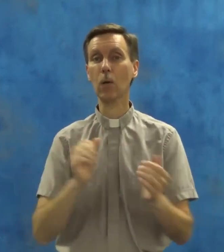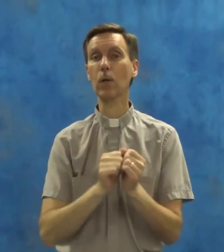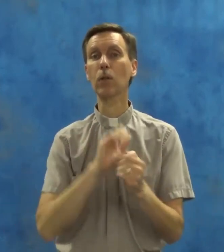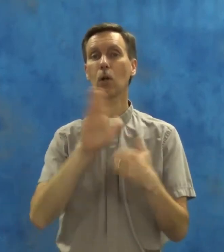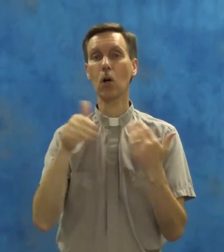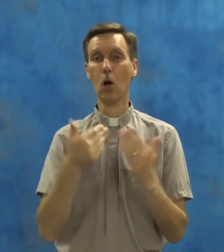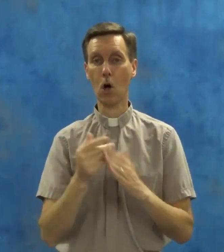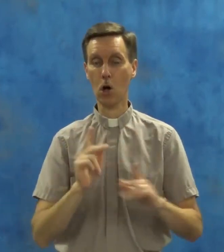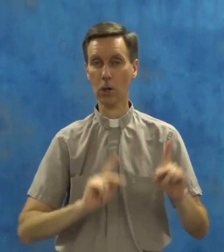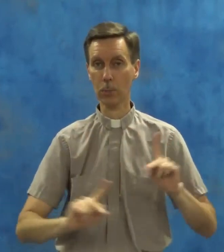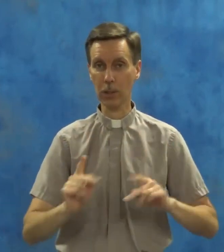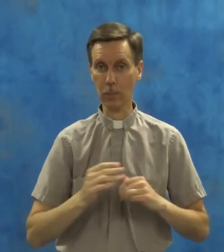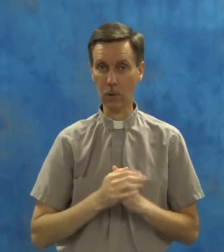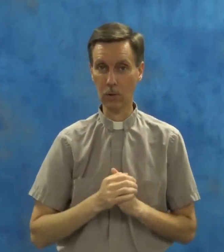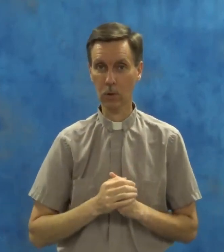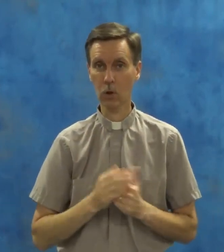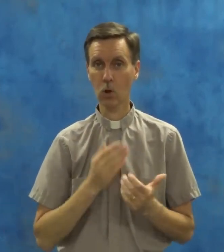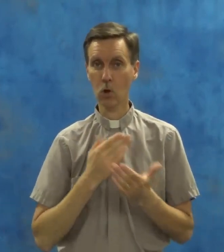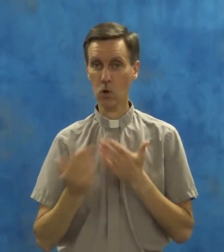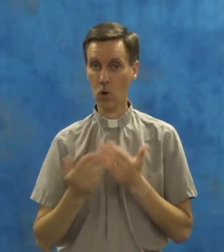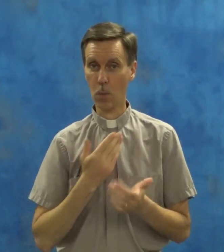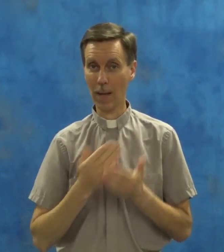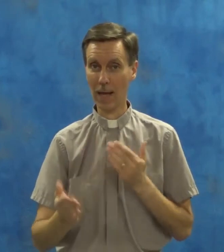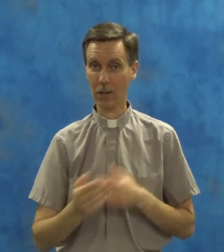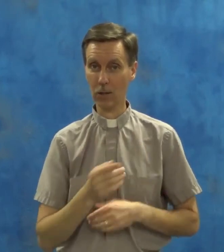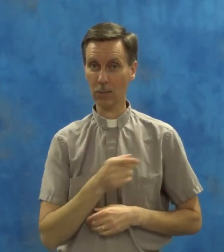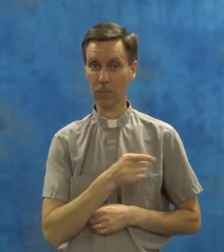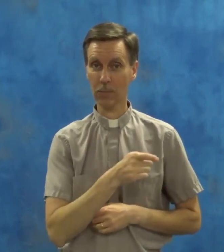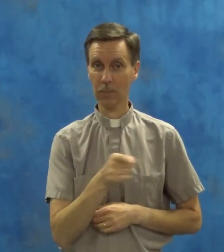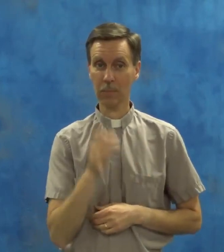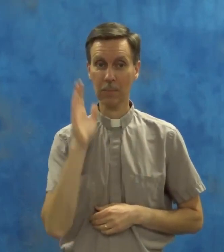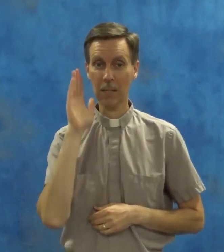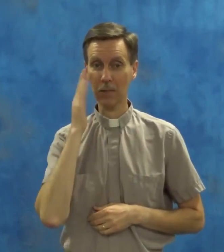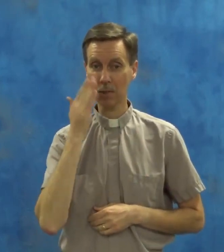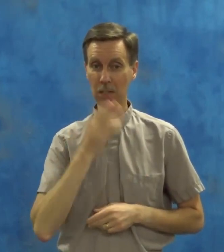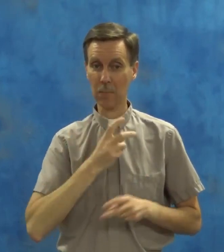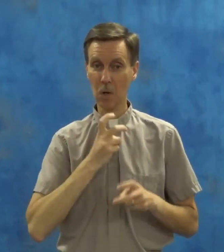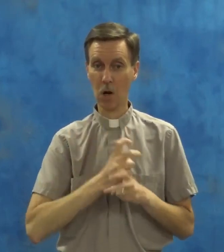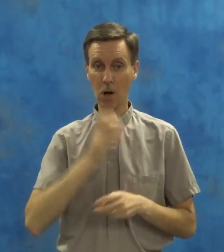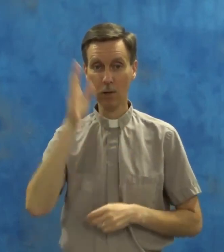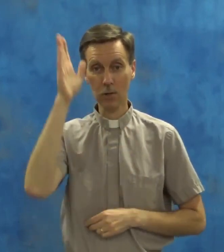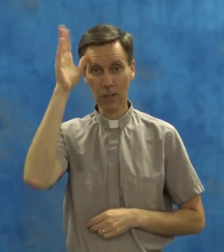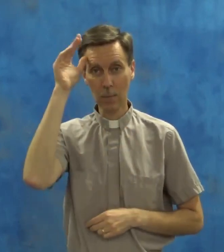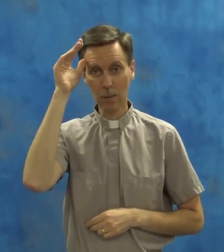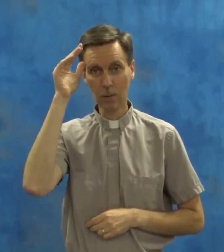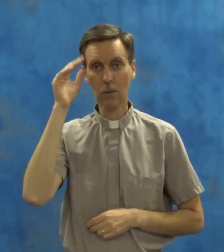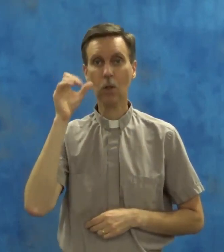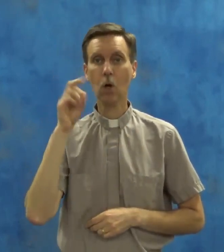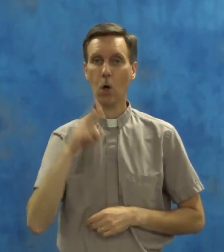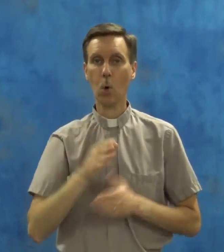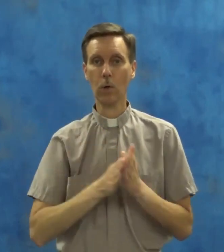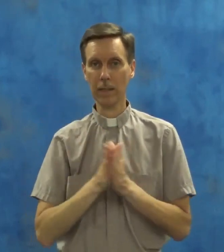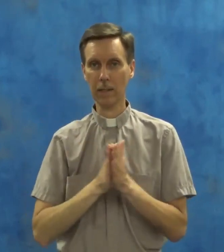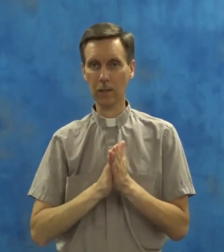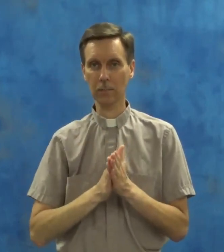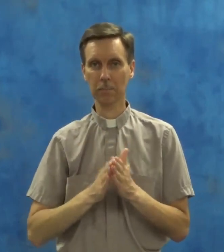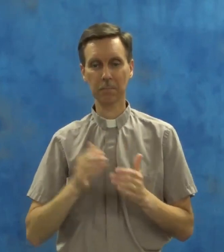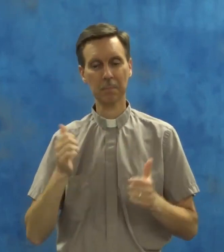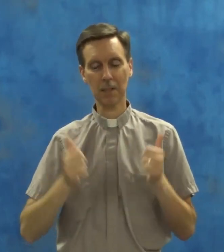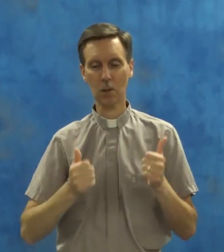with all people, no matter they seem hard, stubborn, or eager. Either